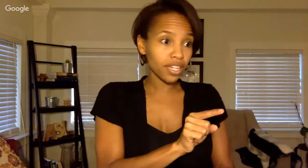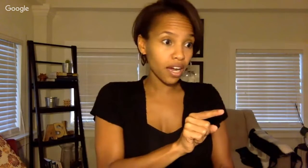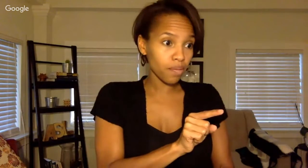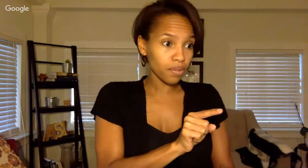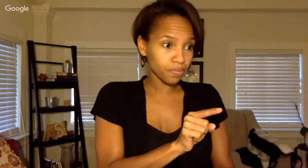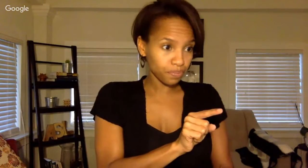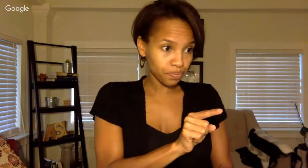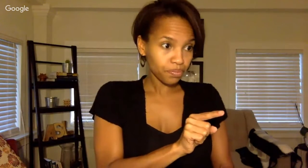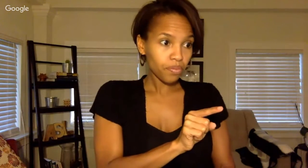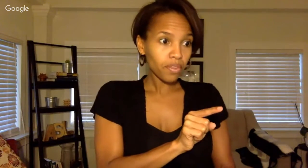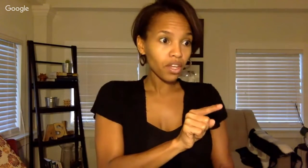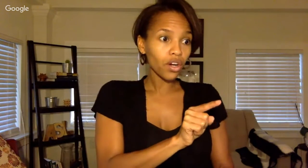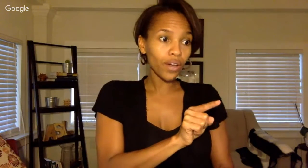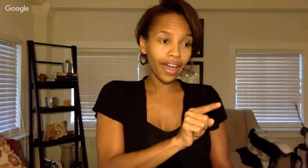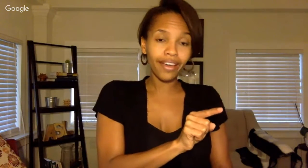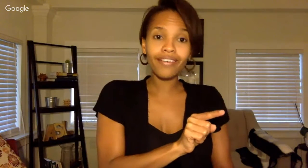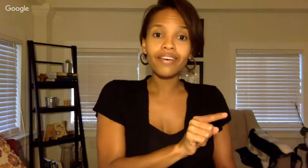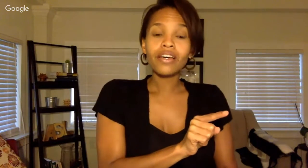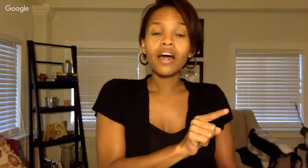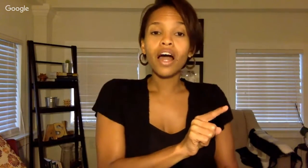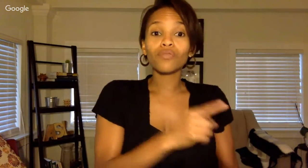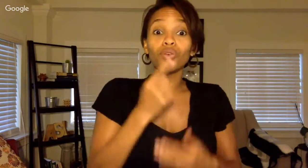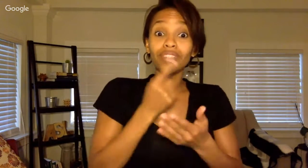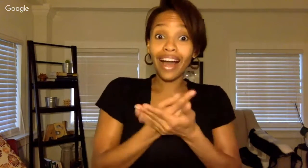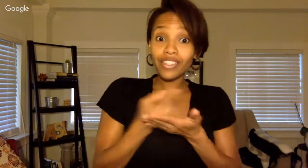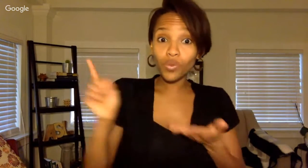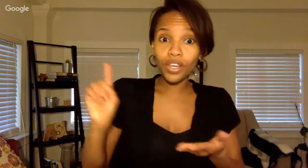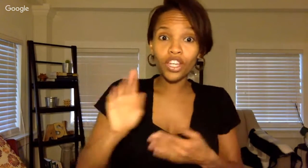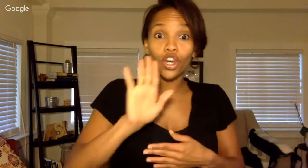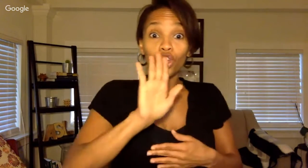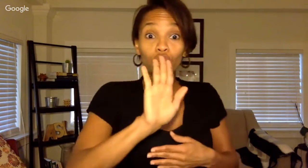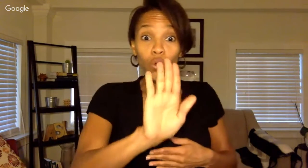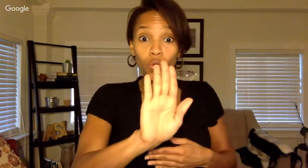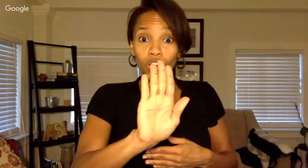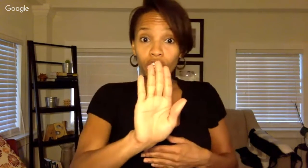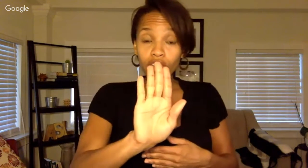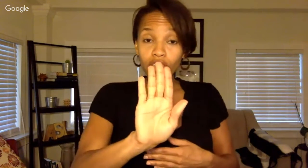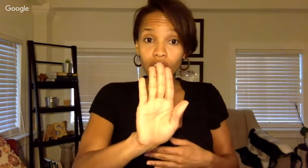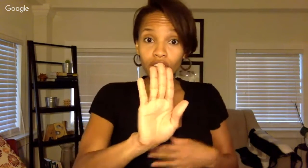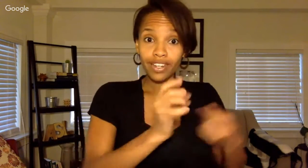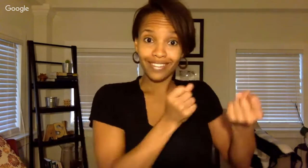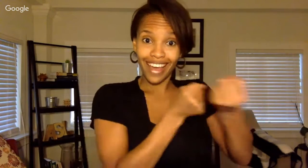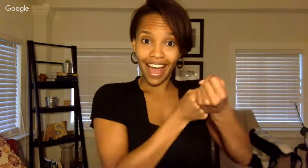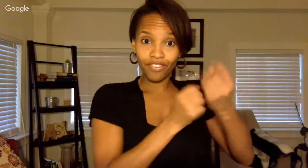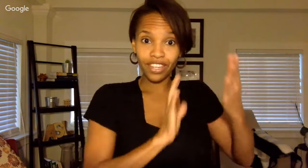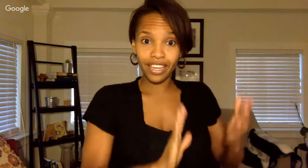up, okay? So last week, your